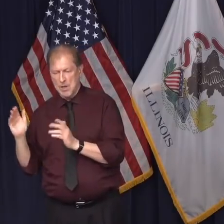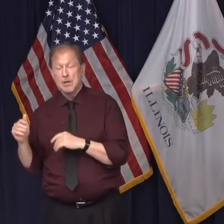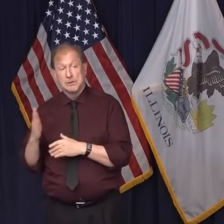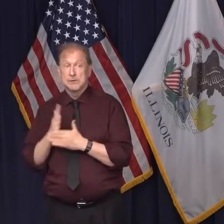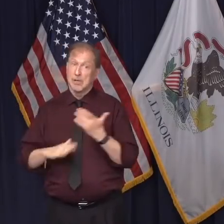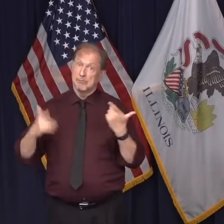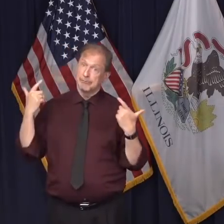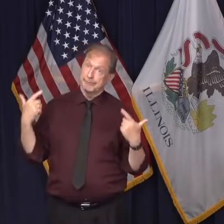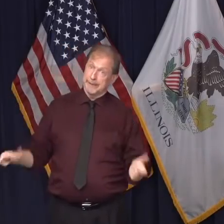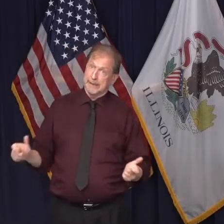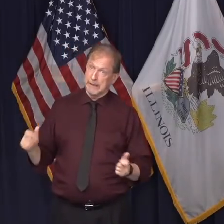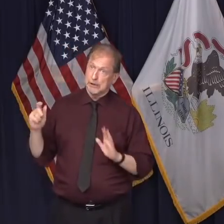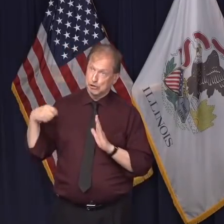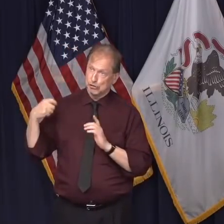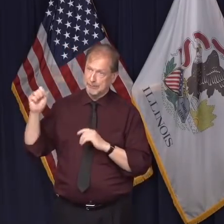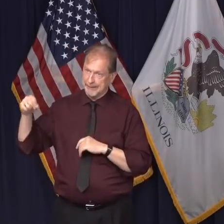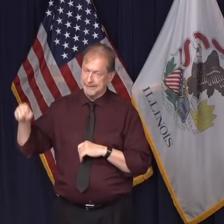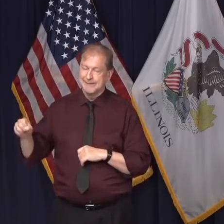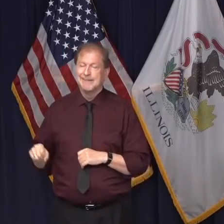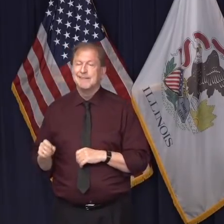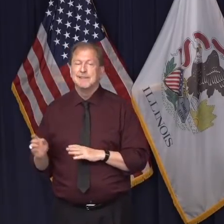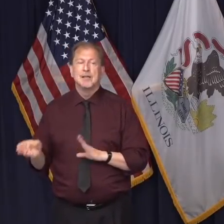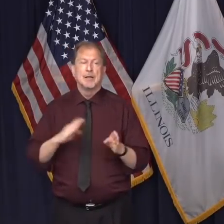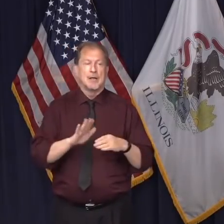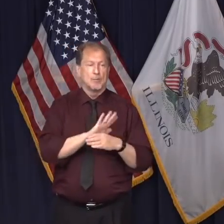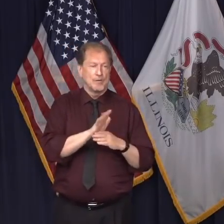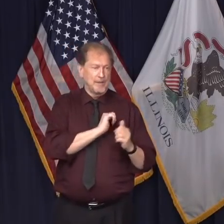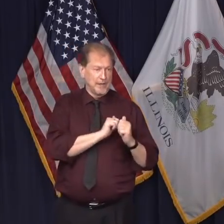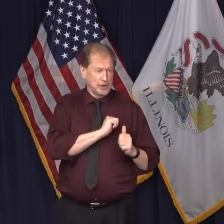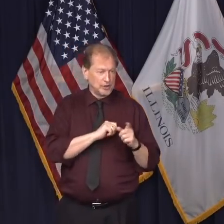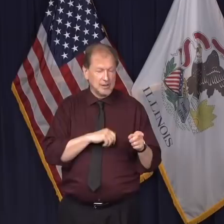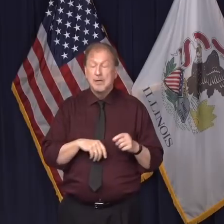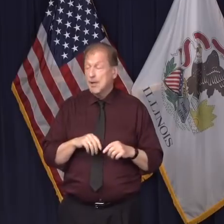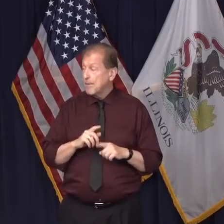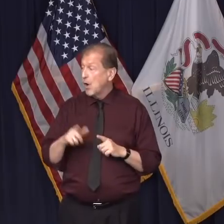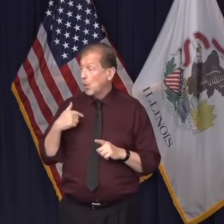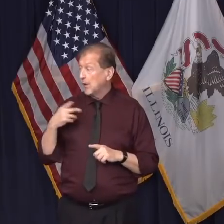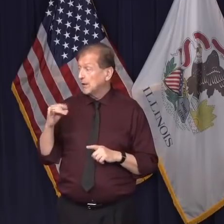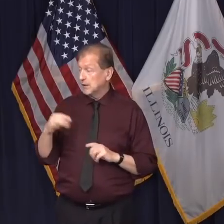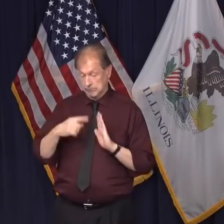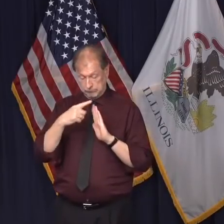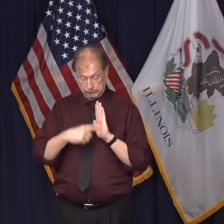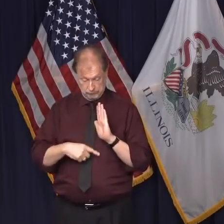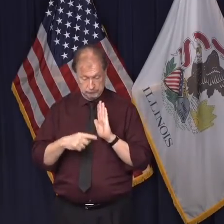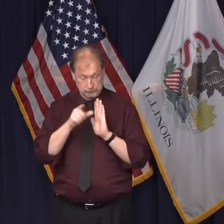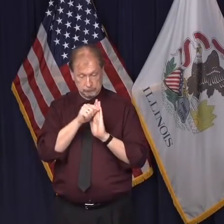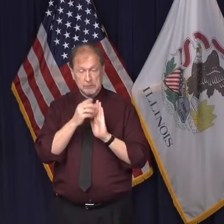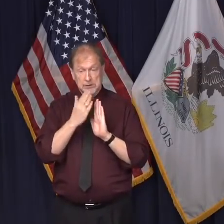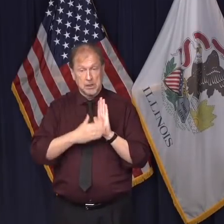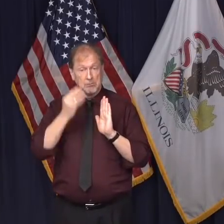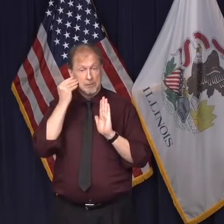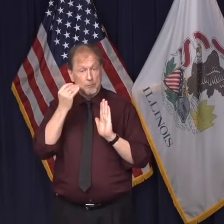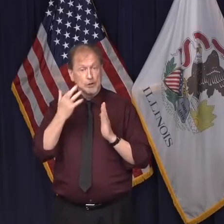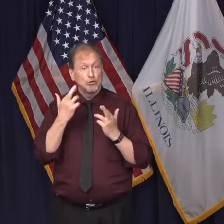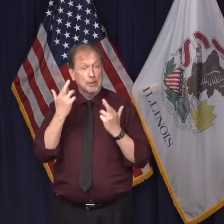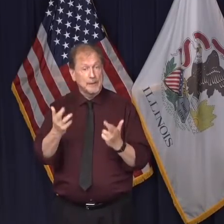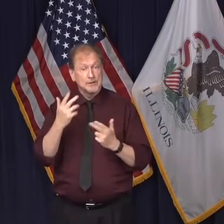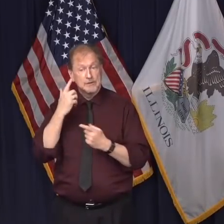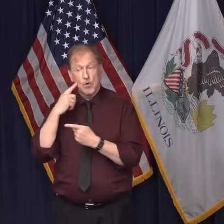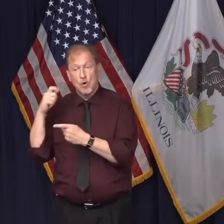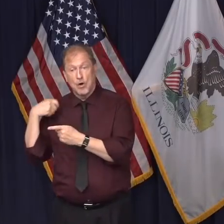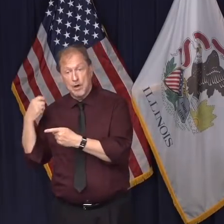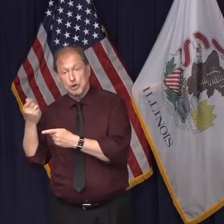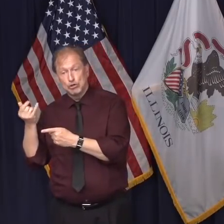are some that are quite large. But and we have provided guidance for certain activities at gyms and fitness